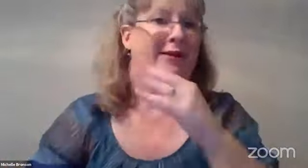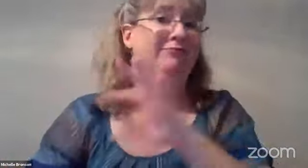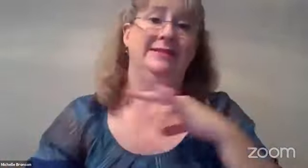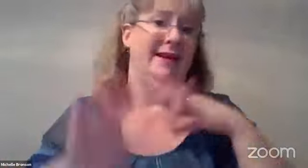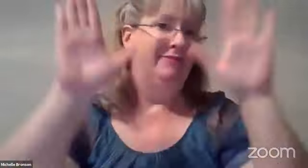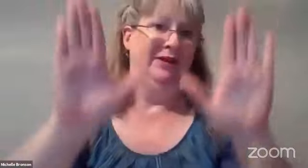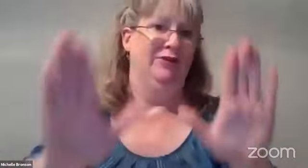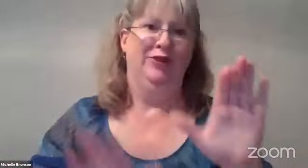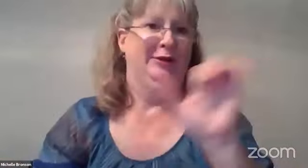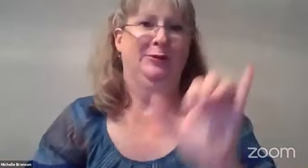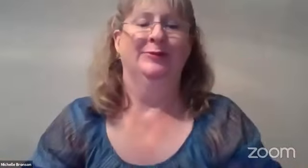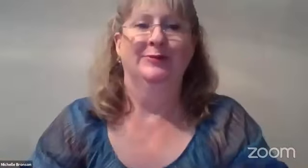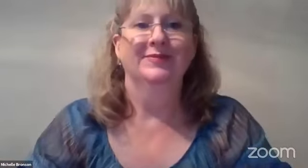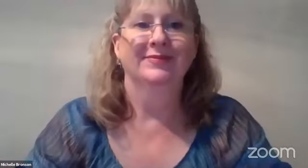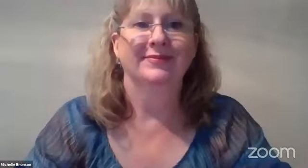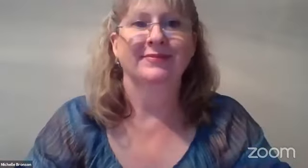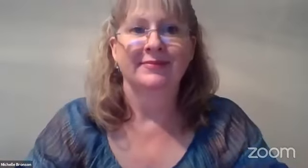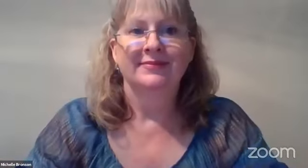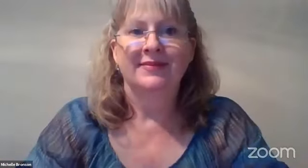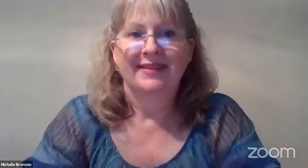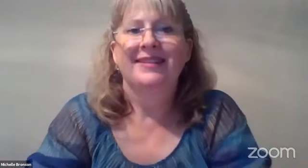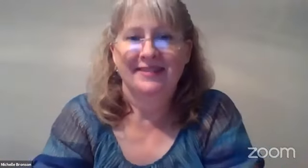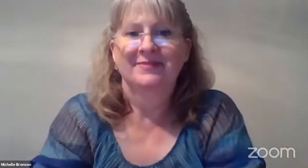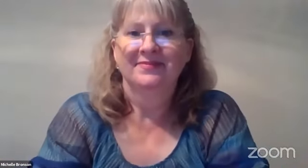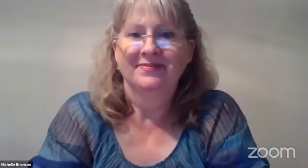challenge, but I appreciate all of your support and thank you so much.